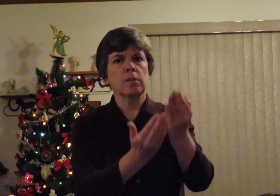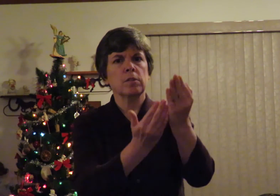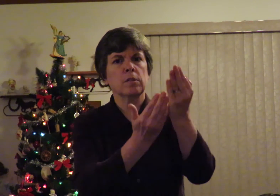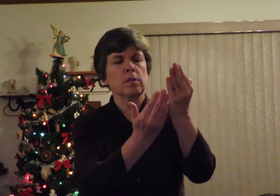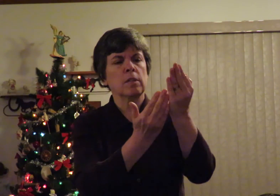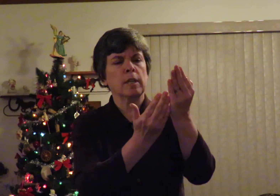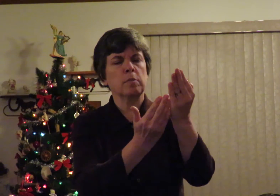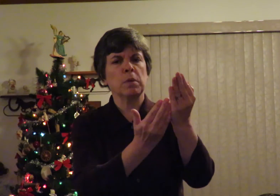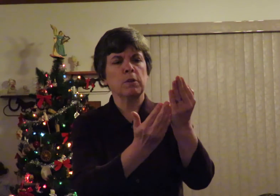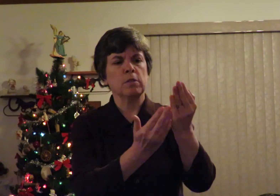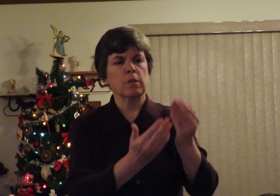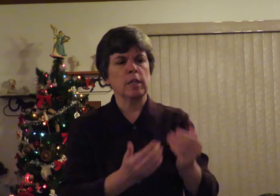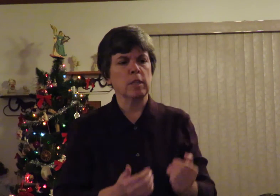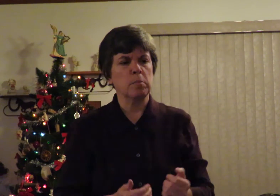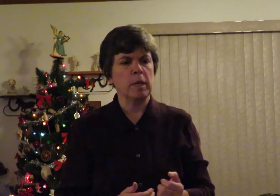this, like Mary's looking at the baby.